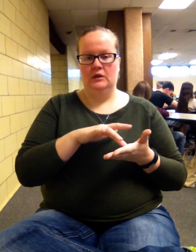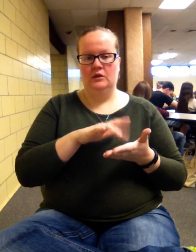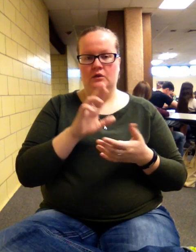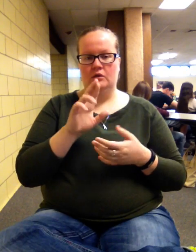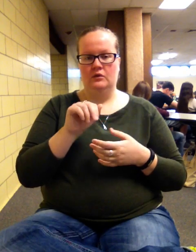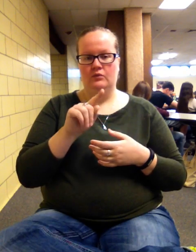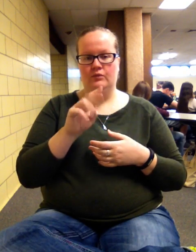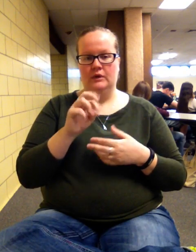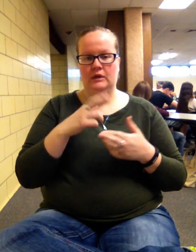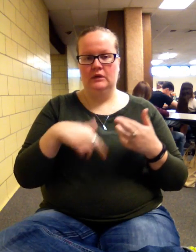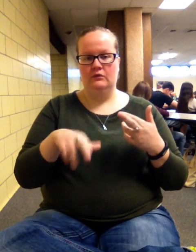return for equity.